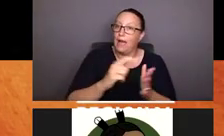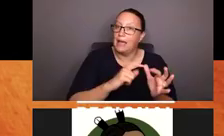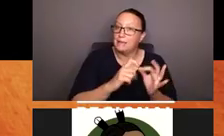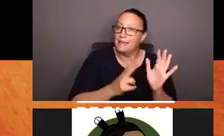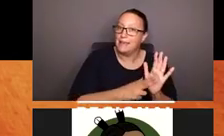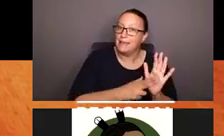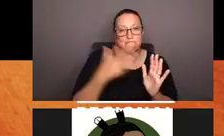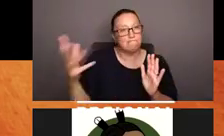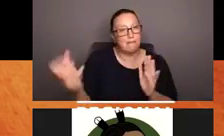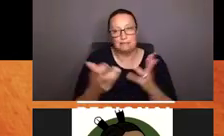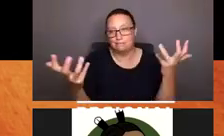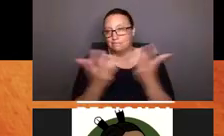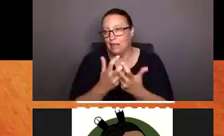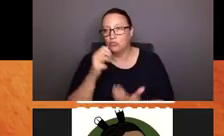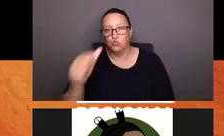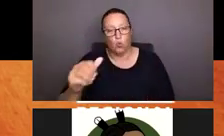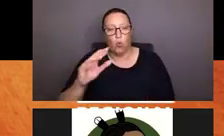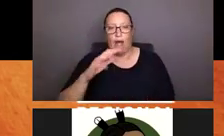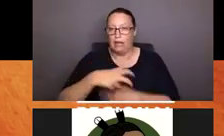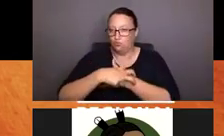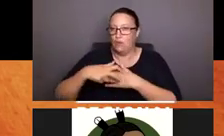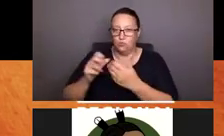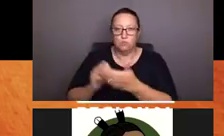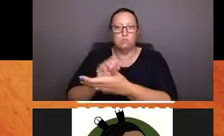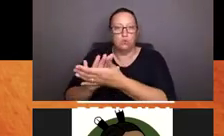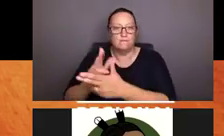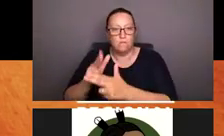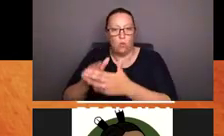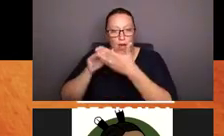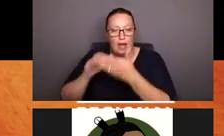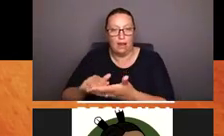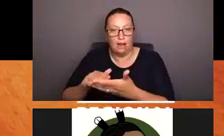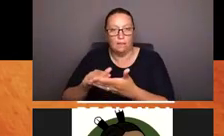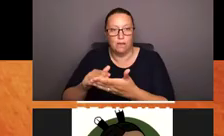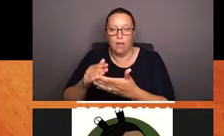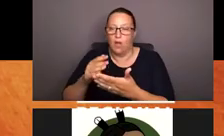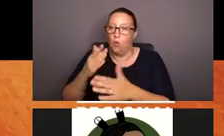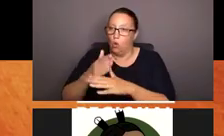primary address that you enter into the Health Workforce Locator to determine your eligibility.